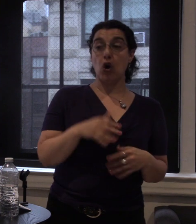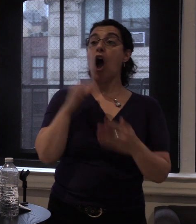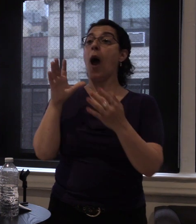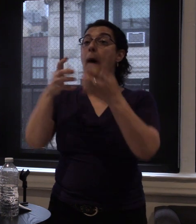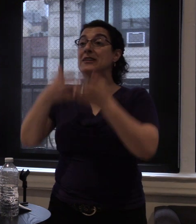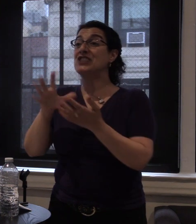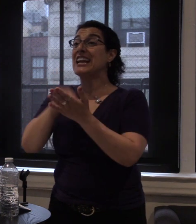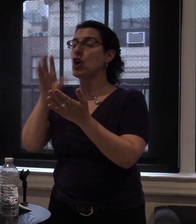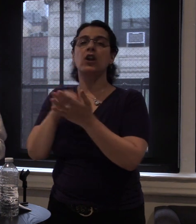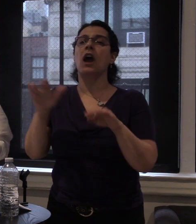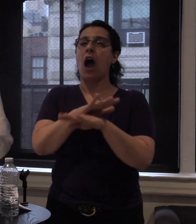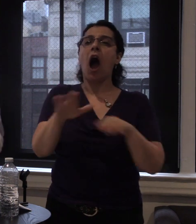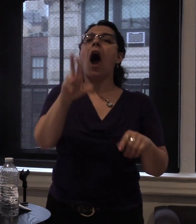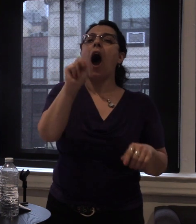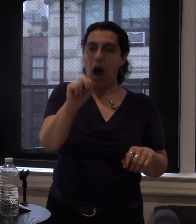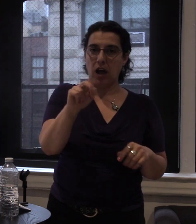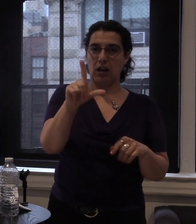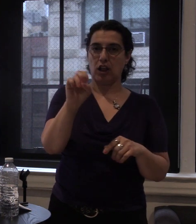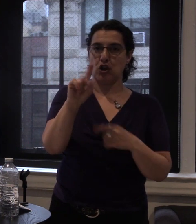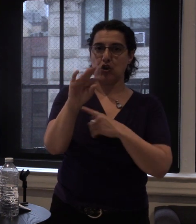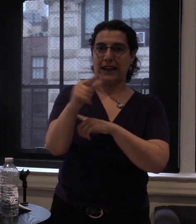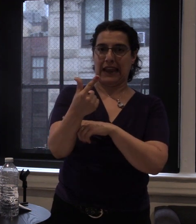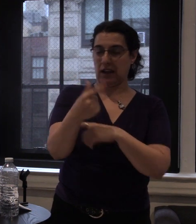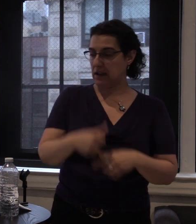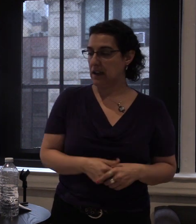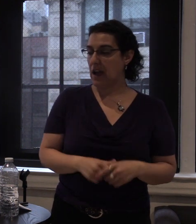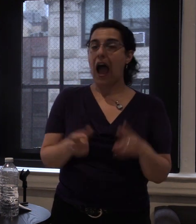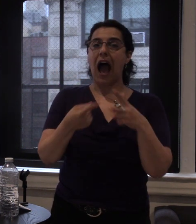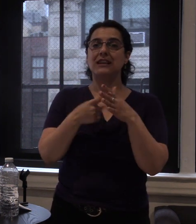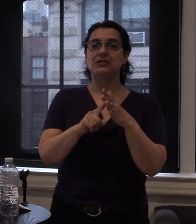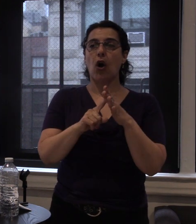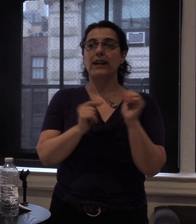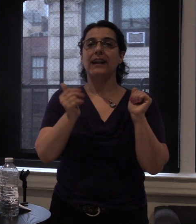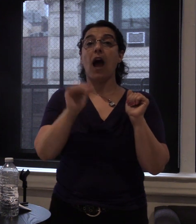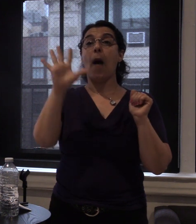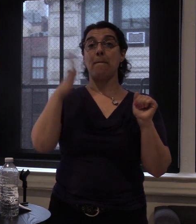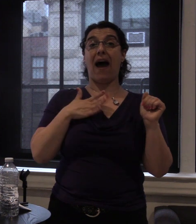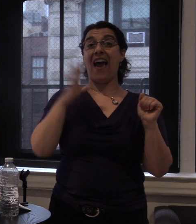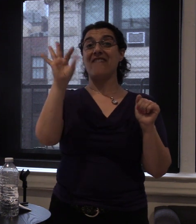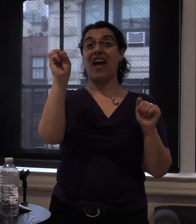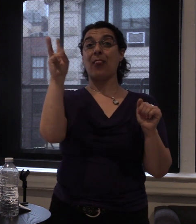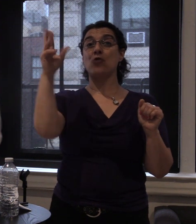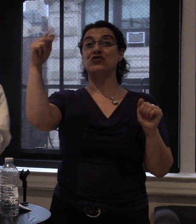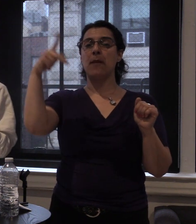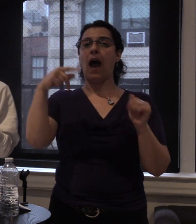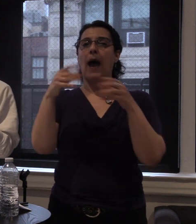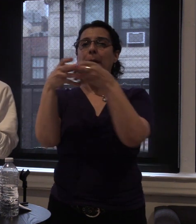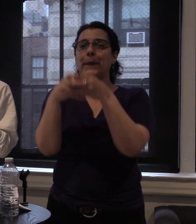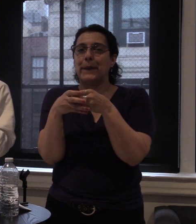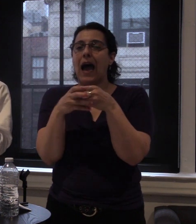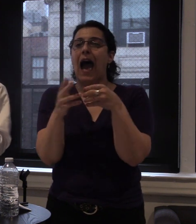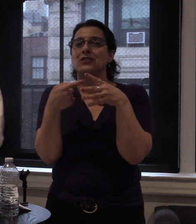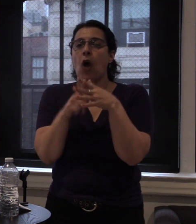of machine learning. And I started a tiny fellowship out of my fellowship. And the fellows are